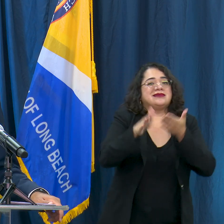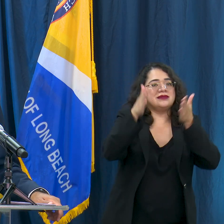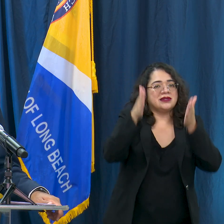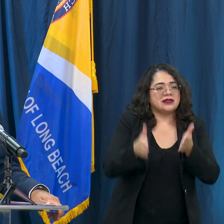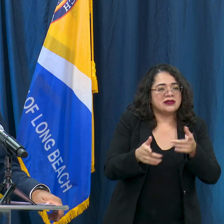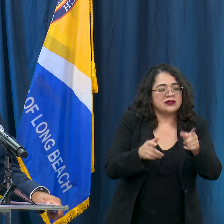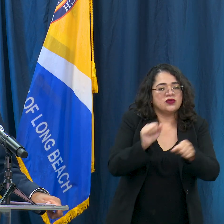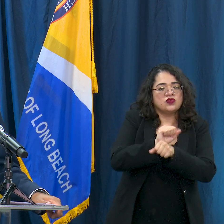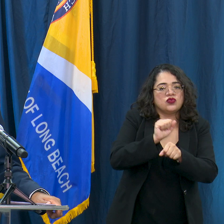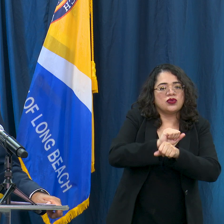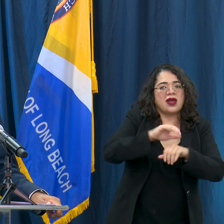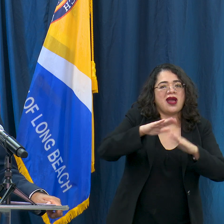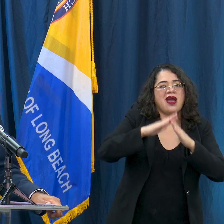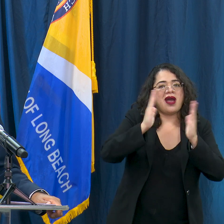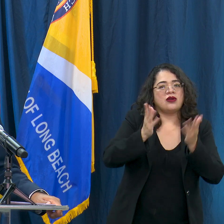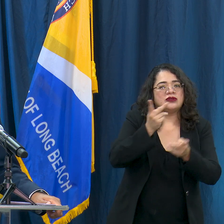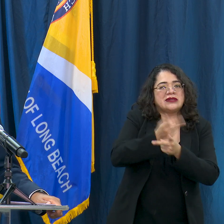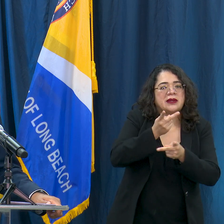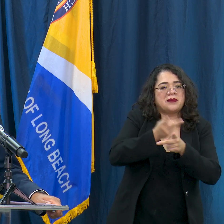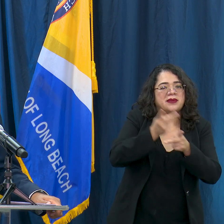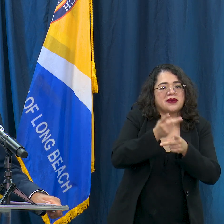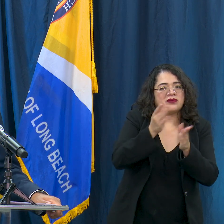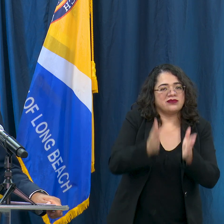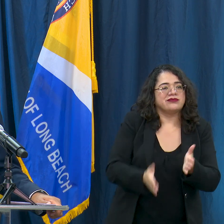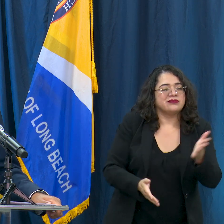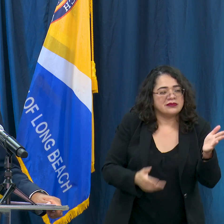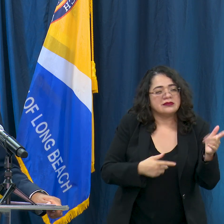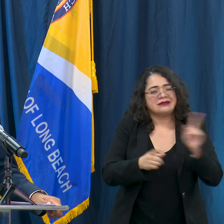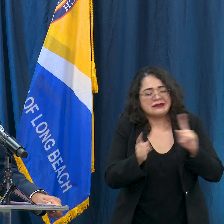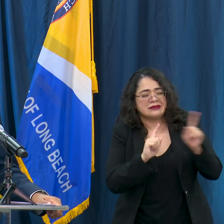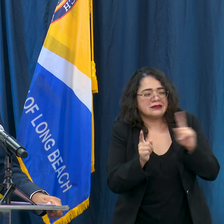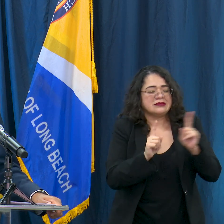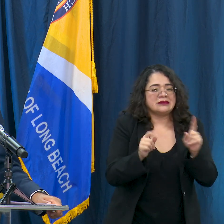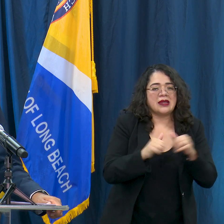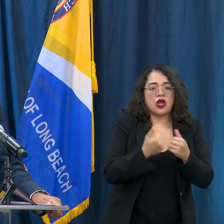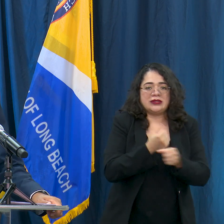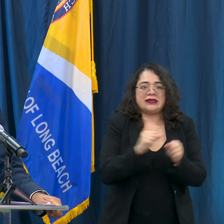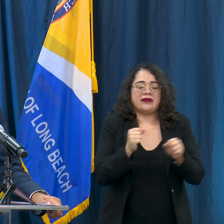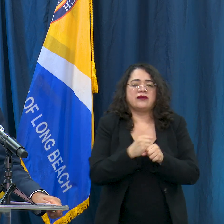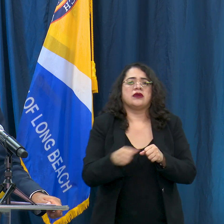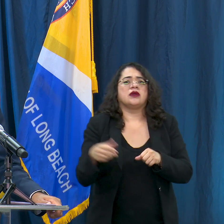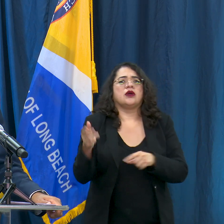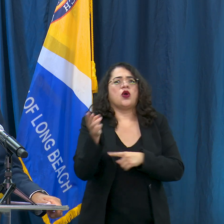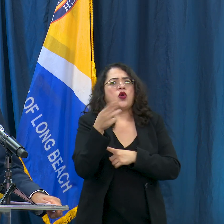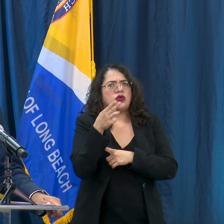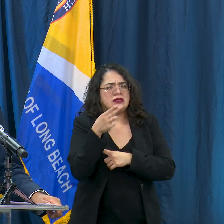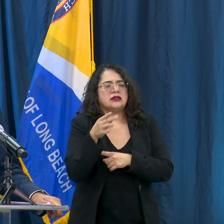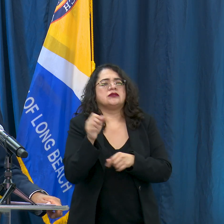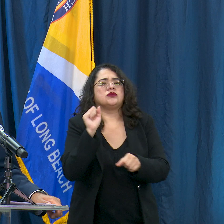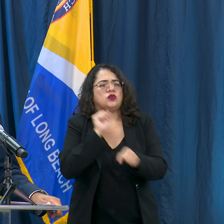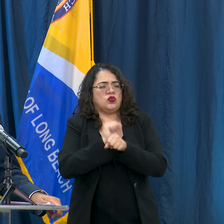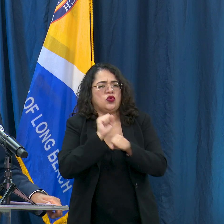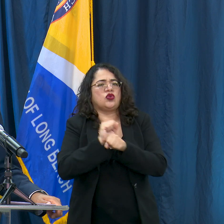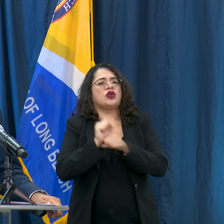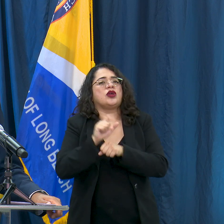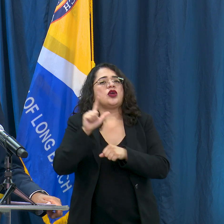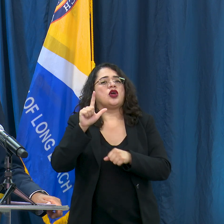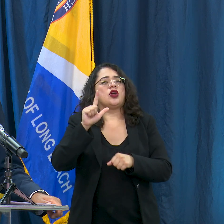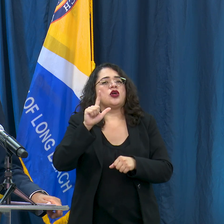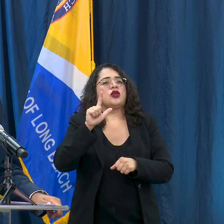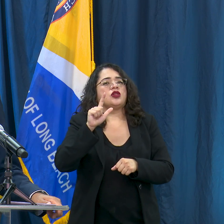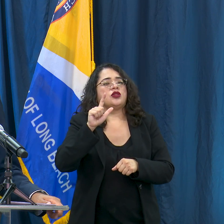want to get back to work. We want to do it in a way that is safe. And so we know that the hotels have been working really hard with our partners at the Convention and Visitors